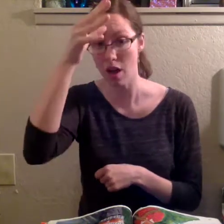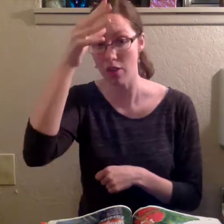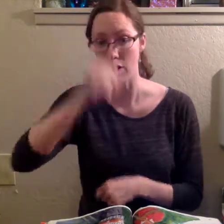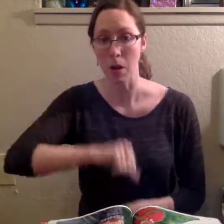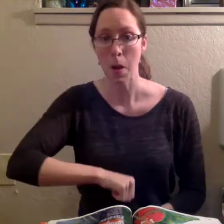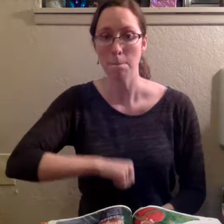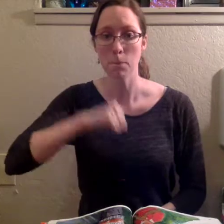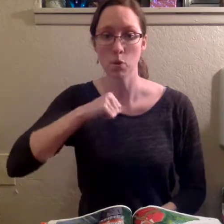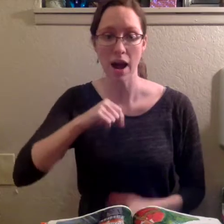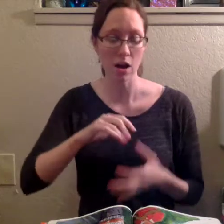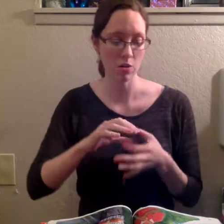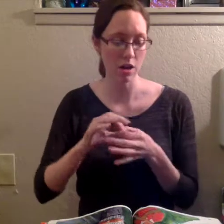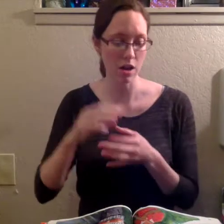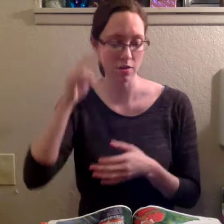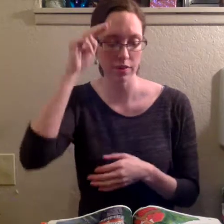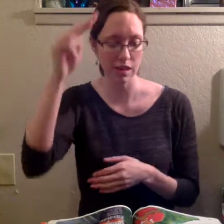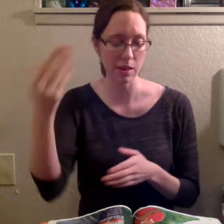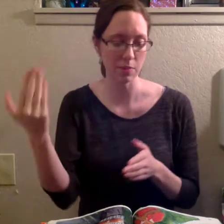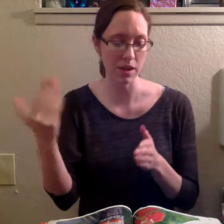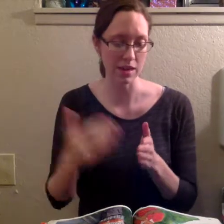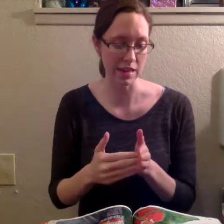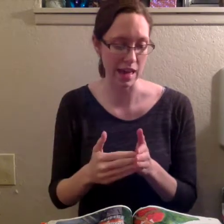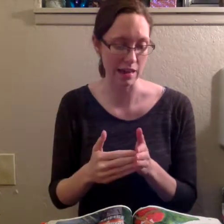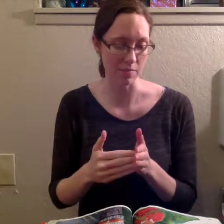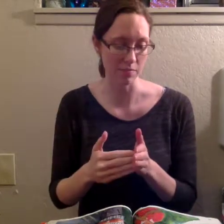father proud of him again.